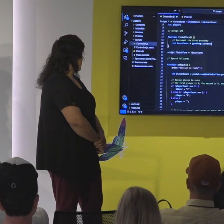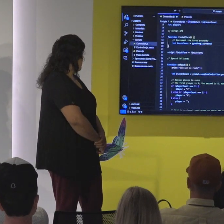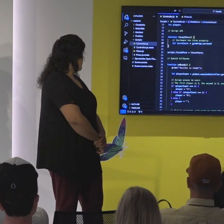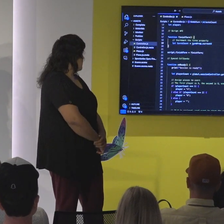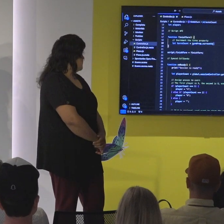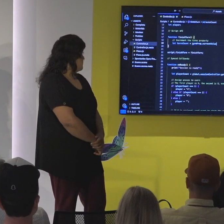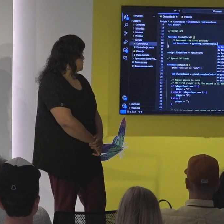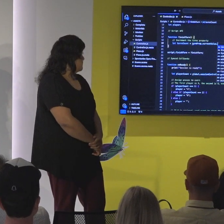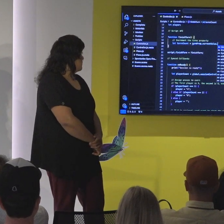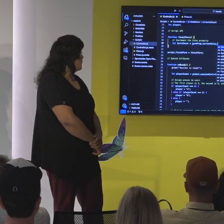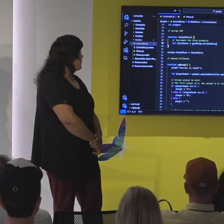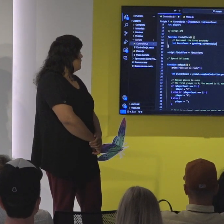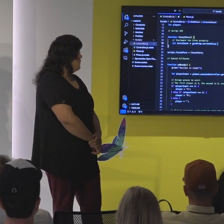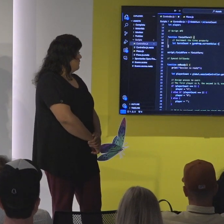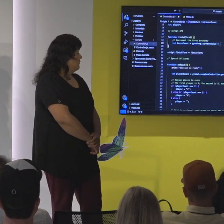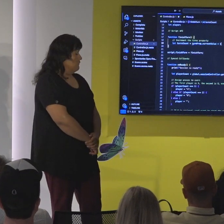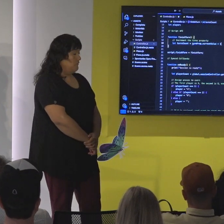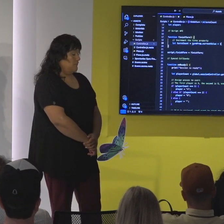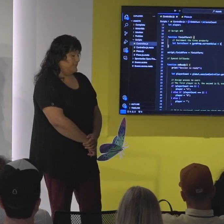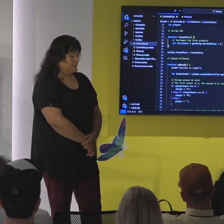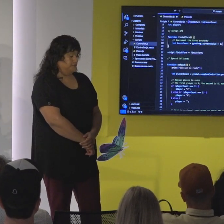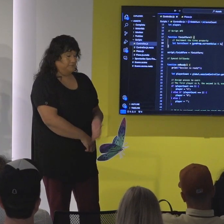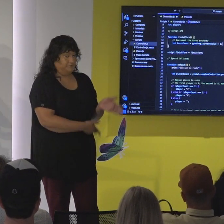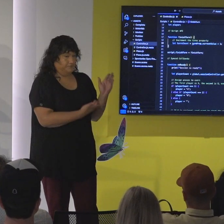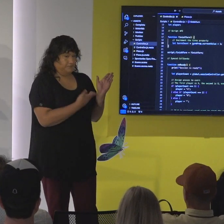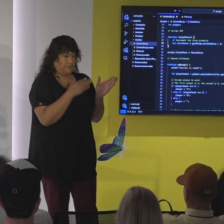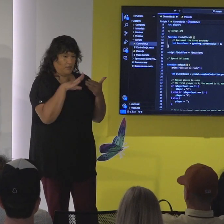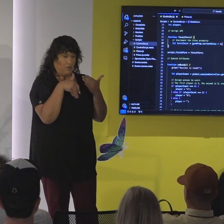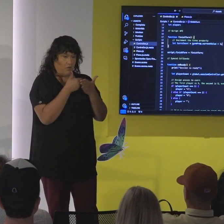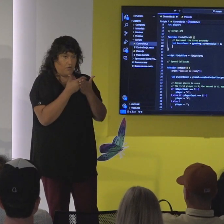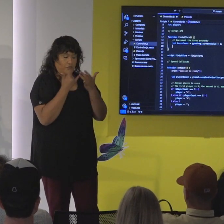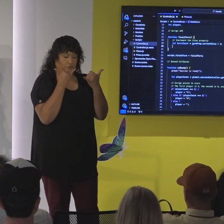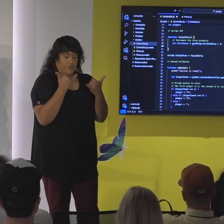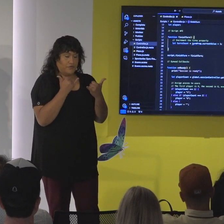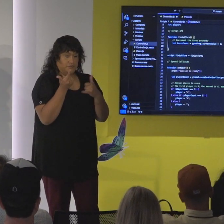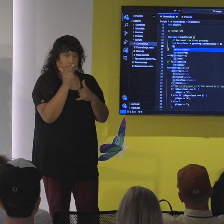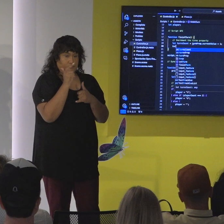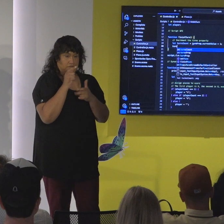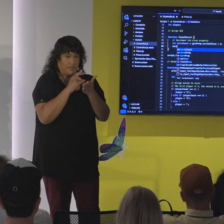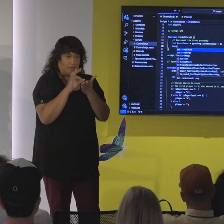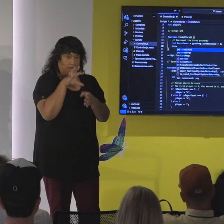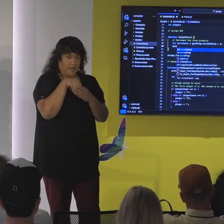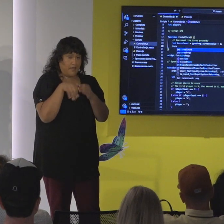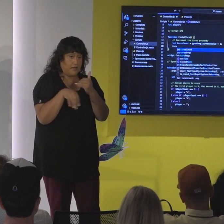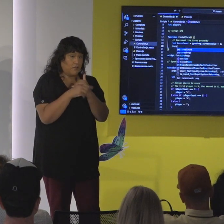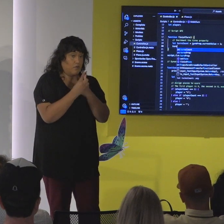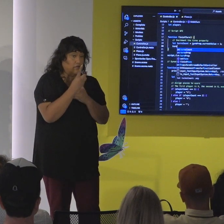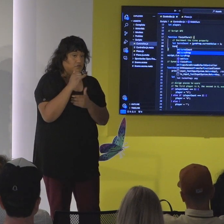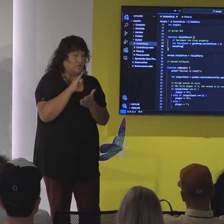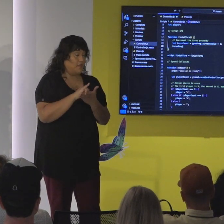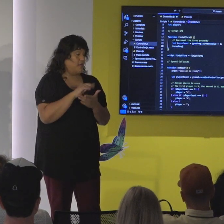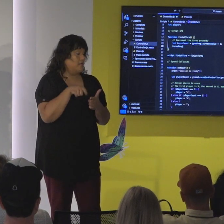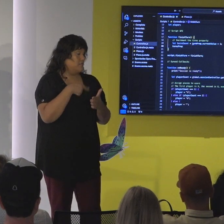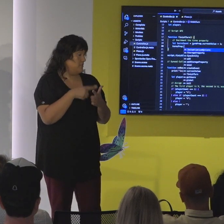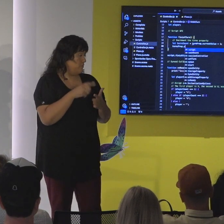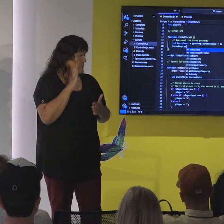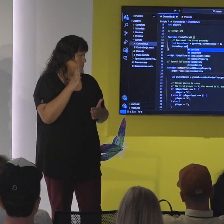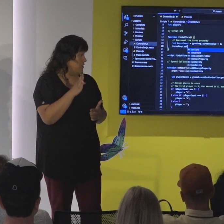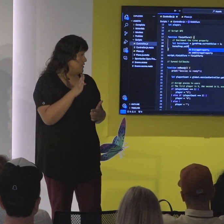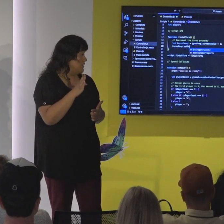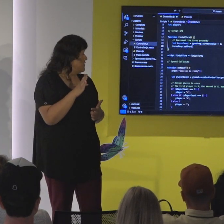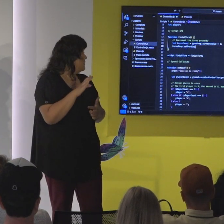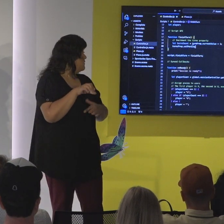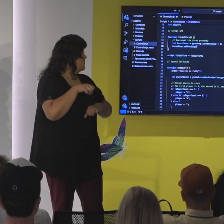value plus 1. So this is getting the current turns count and adding 1 to it. And then we're going to